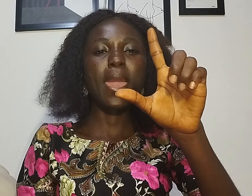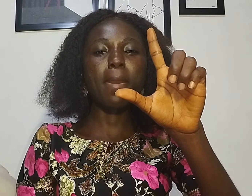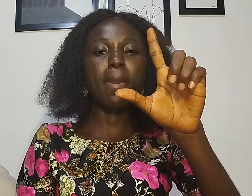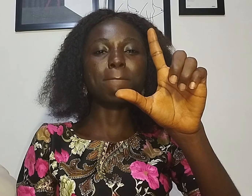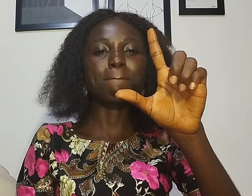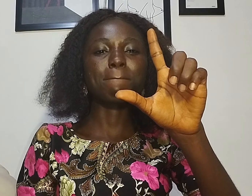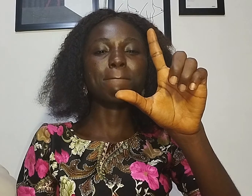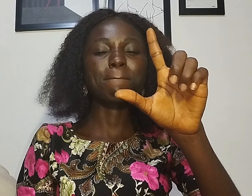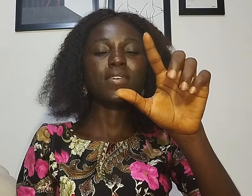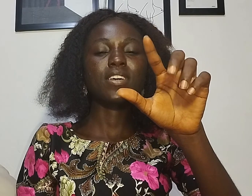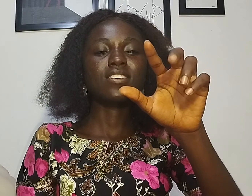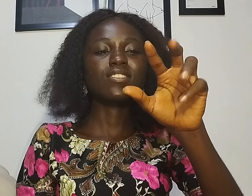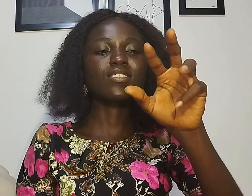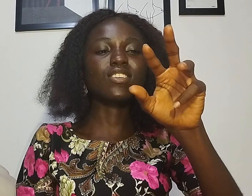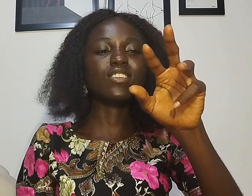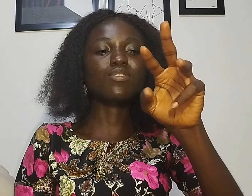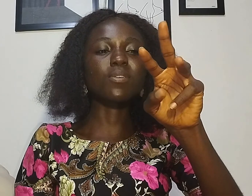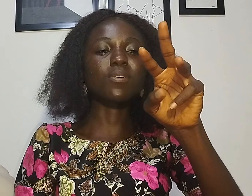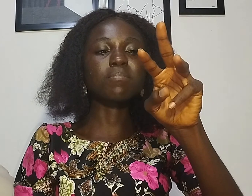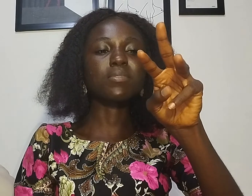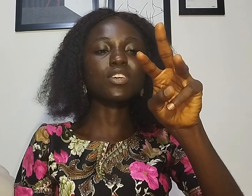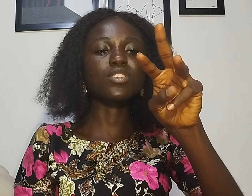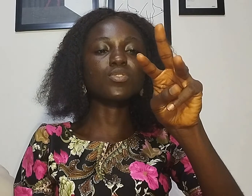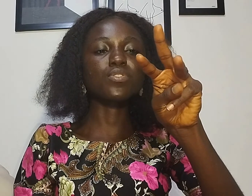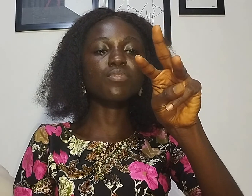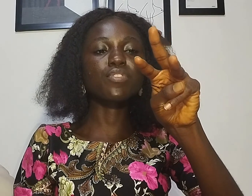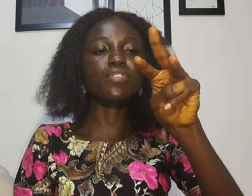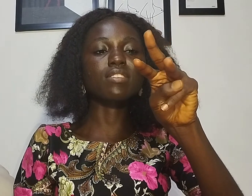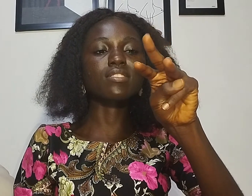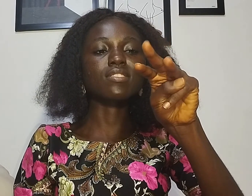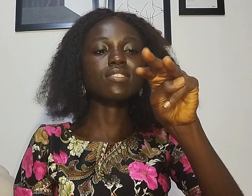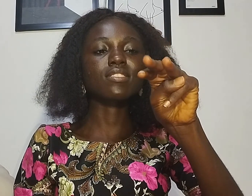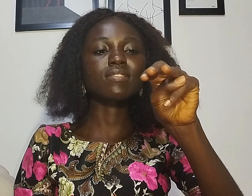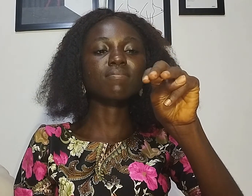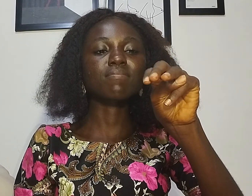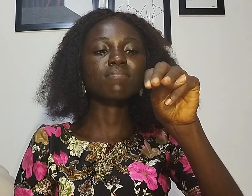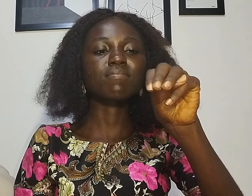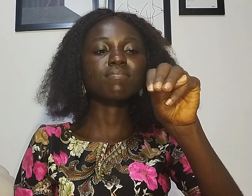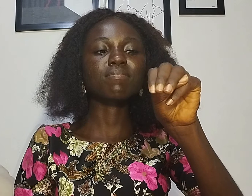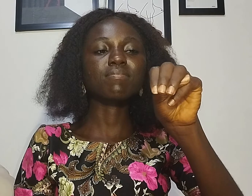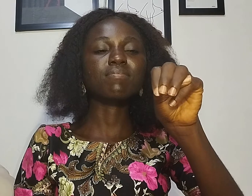M, stick your thumb into 3 fingers.